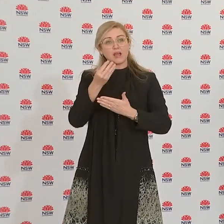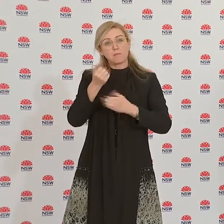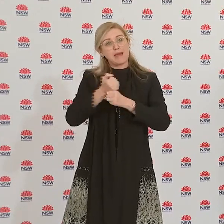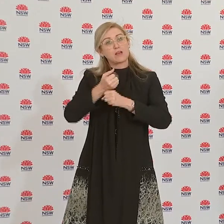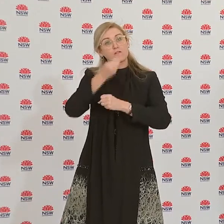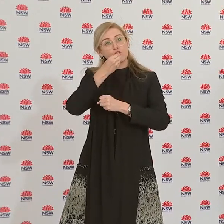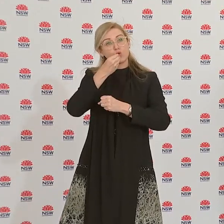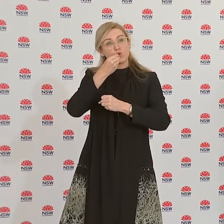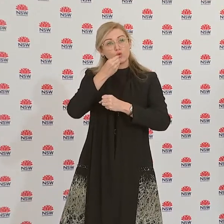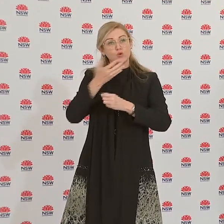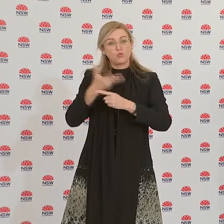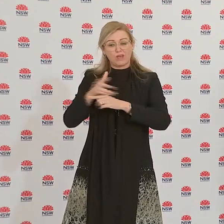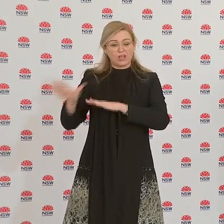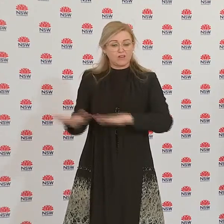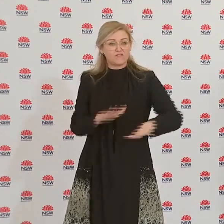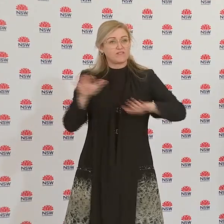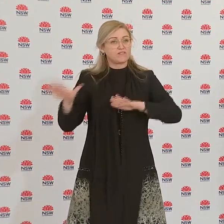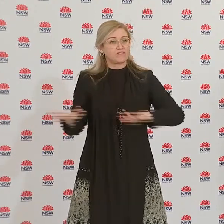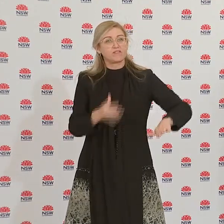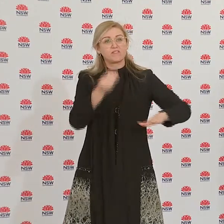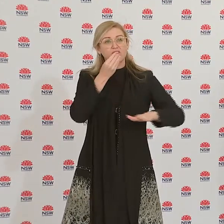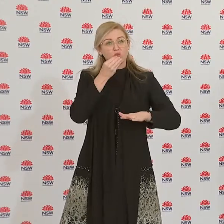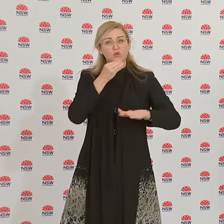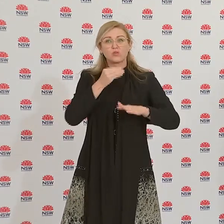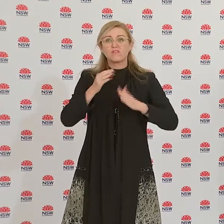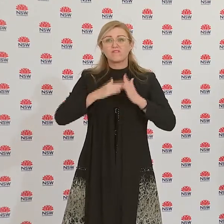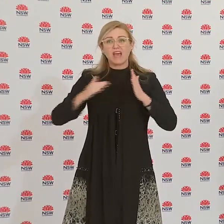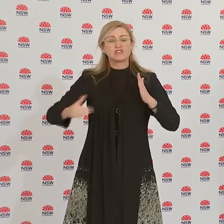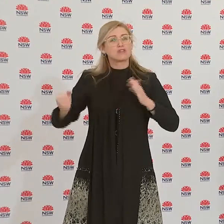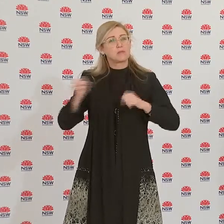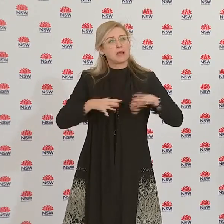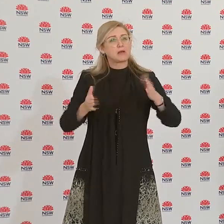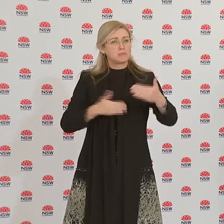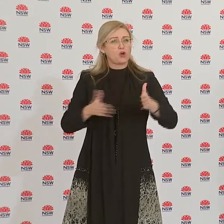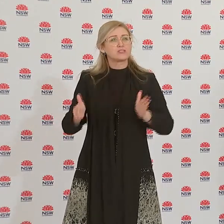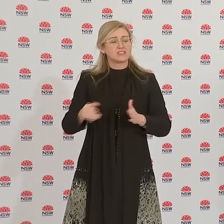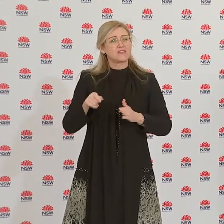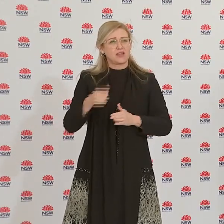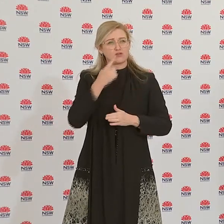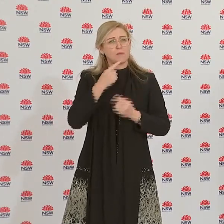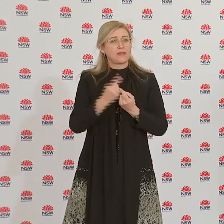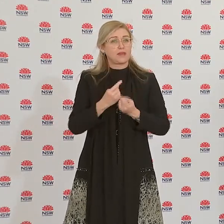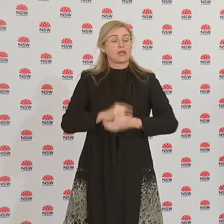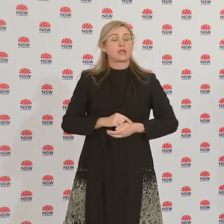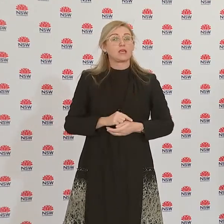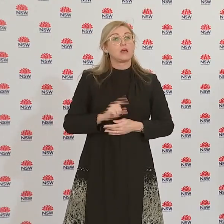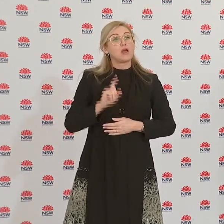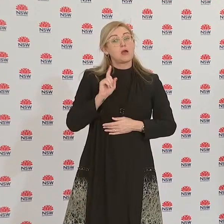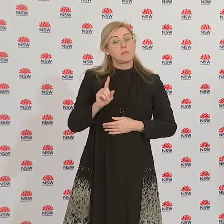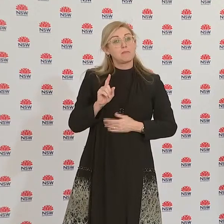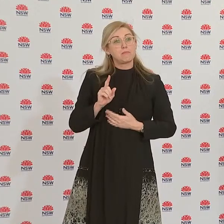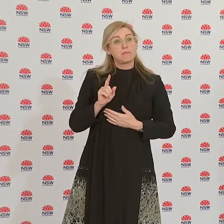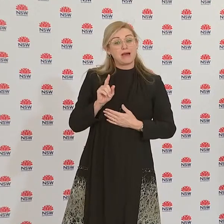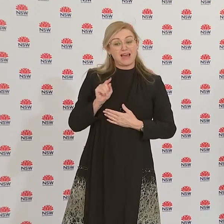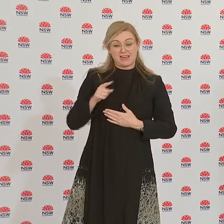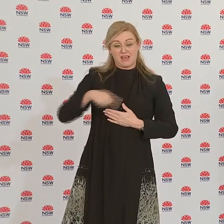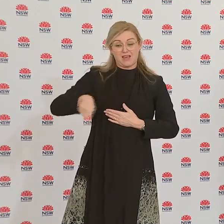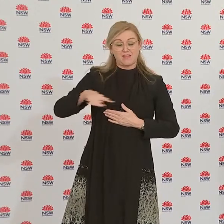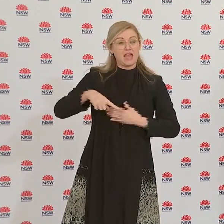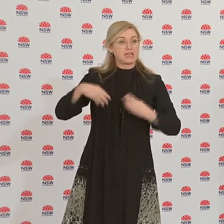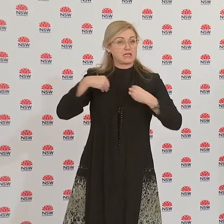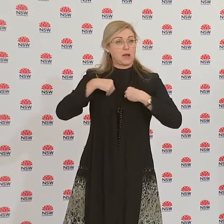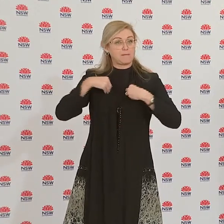units. Again, they sometimes, because of the good processes that people have put in place, have not led